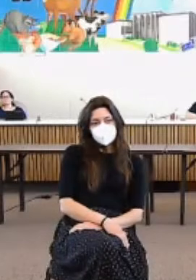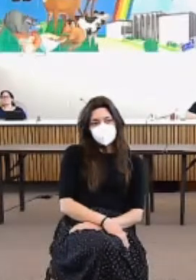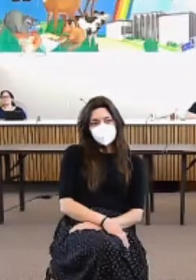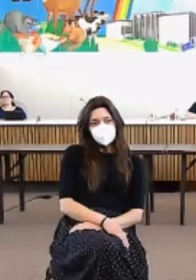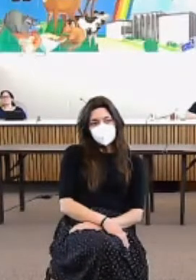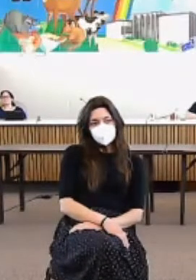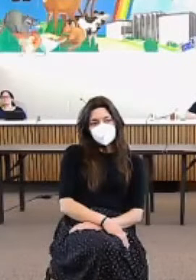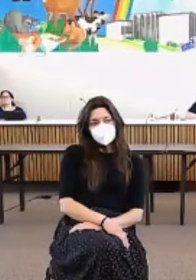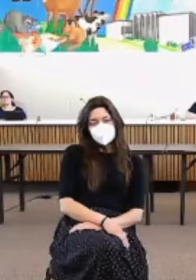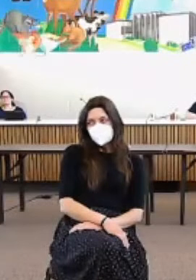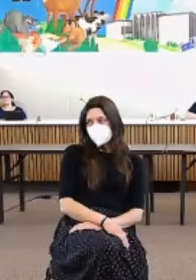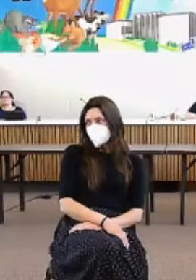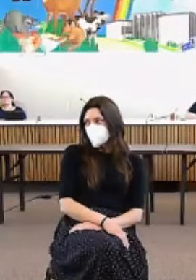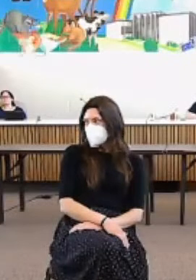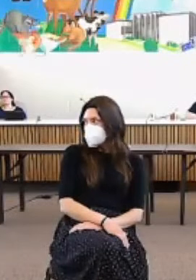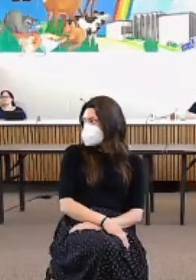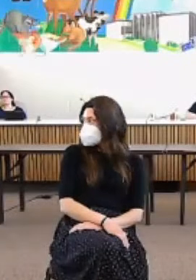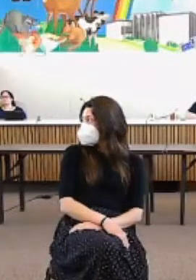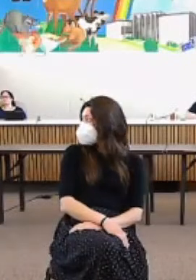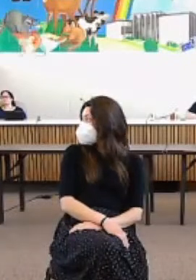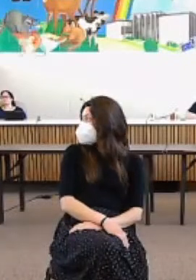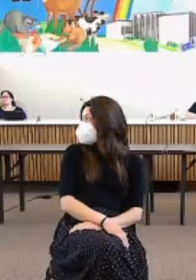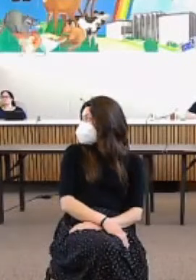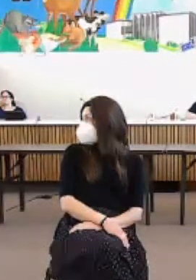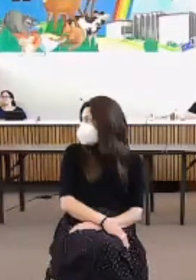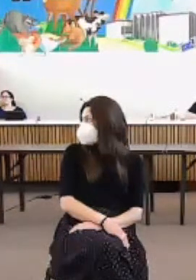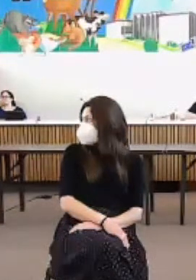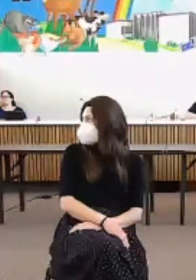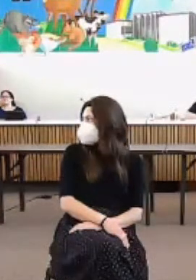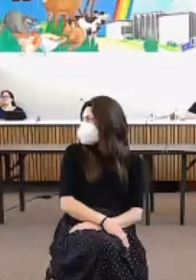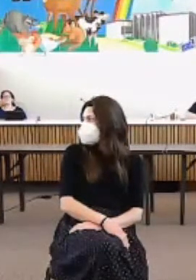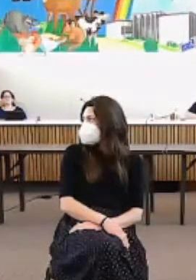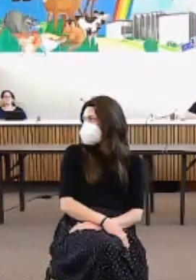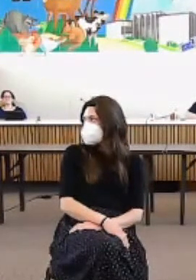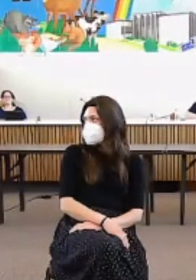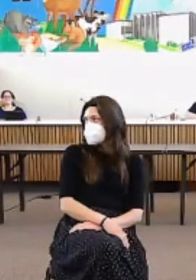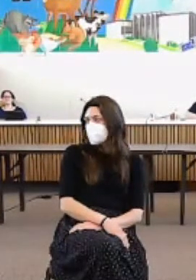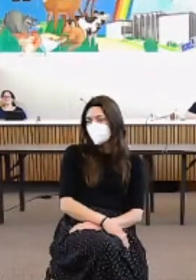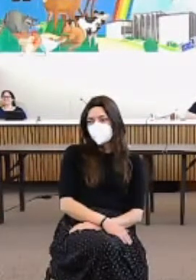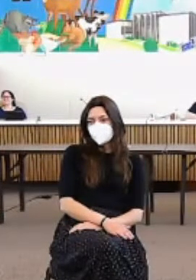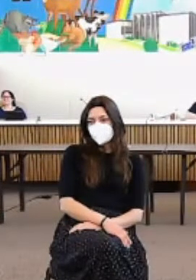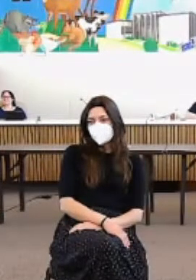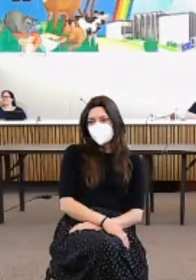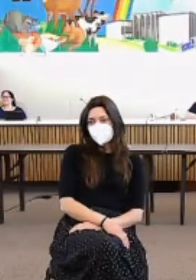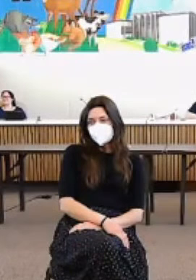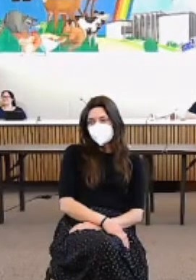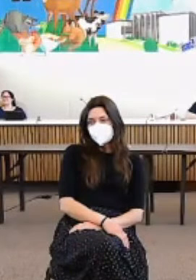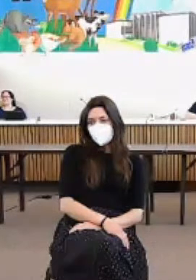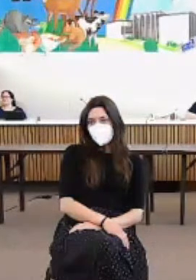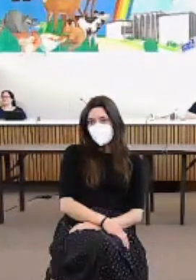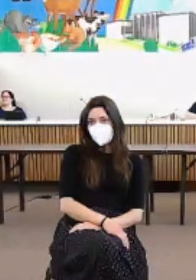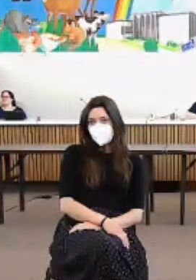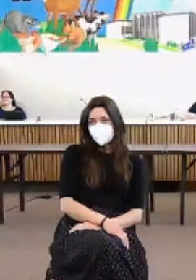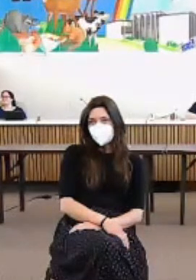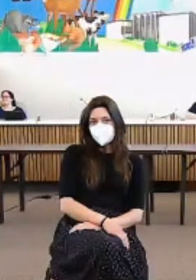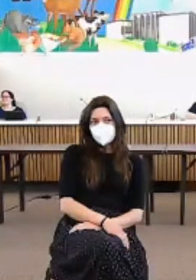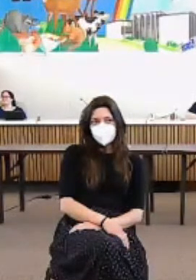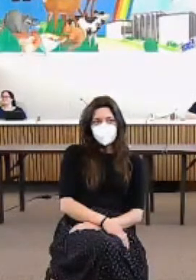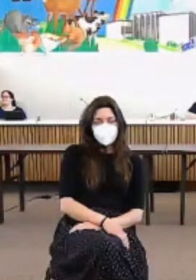Right, could you pull that door shut once they're out of it? Yeah. Got the air kicked out a little bit more.